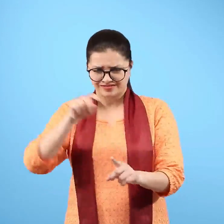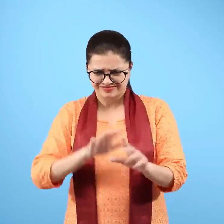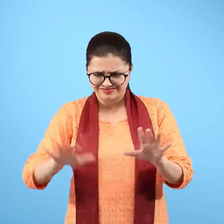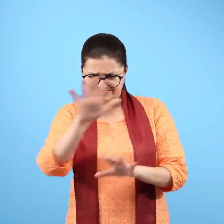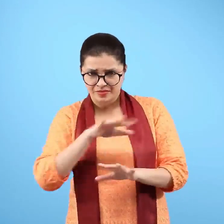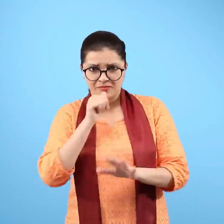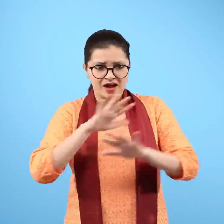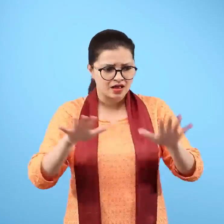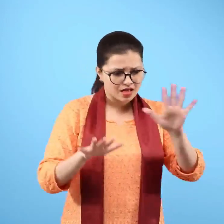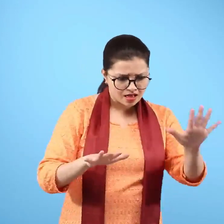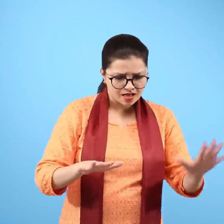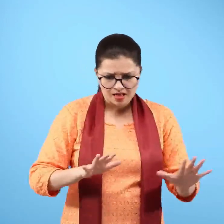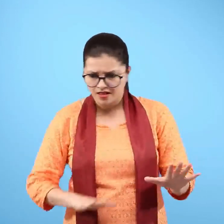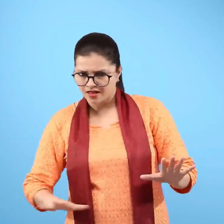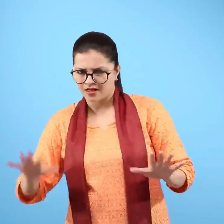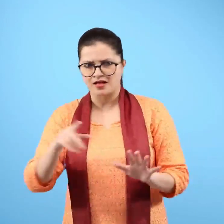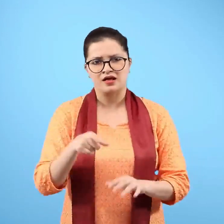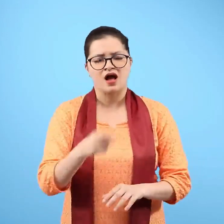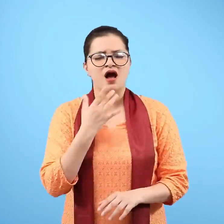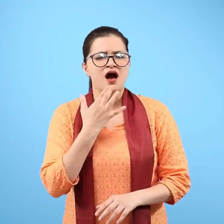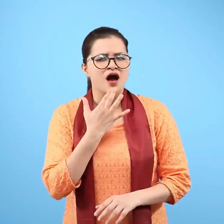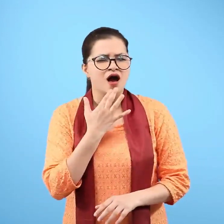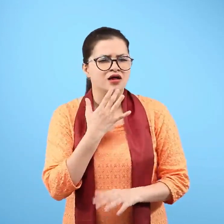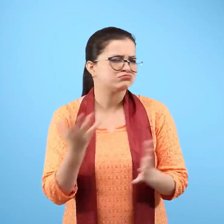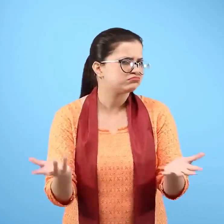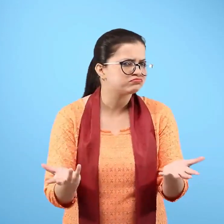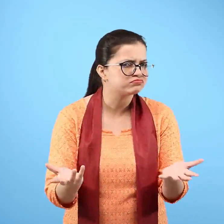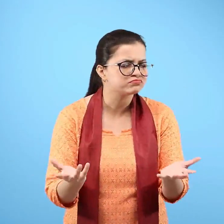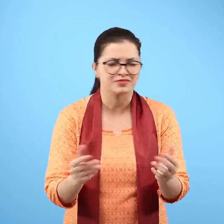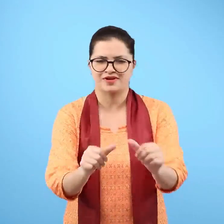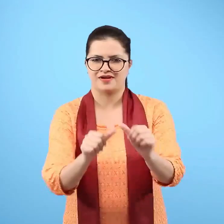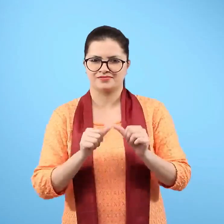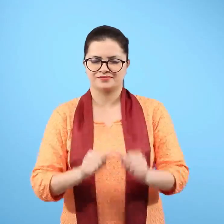India. What color is used to show the sea?